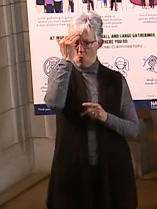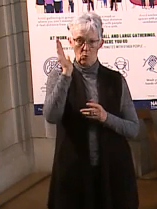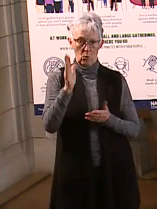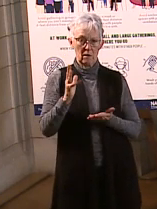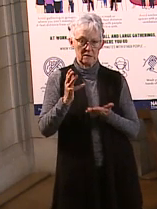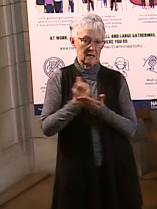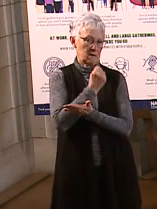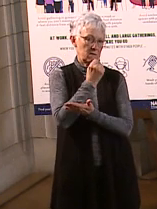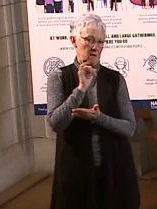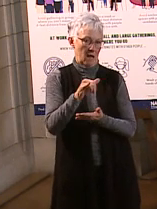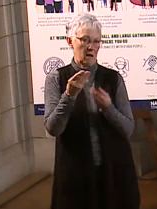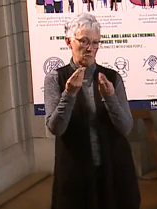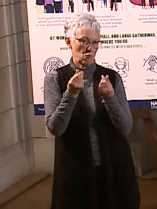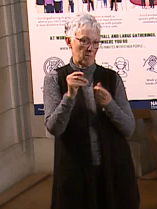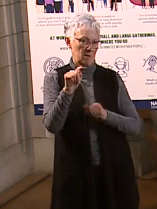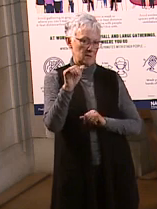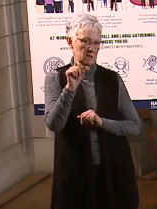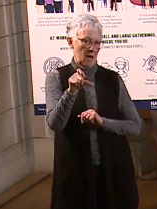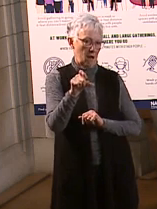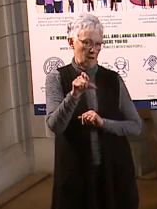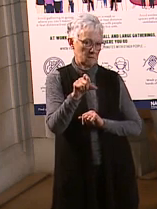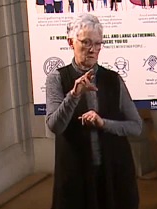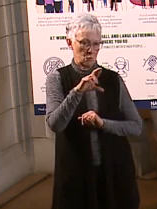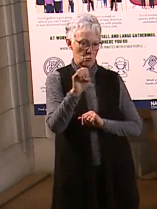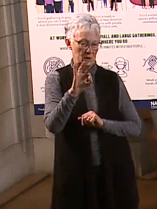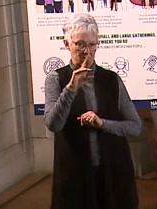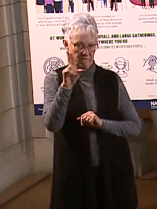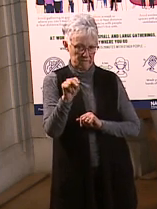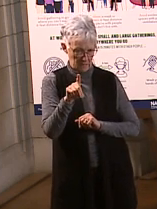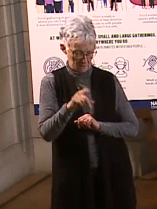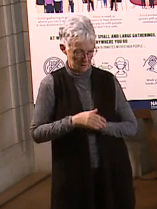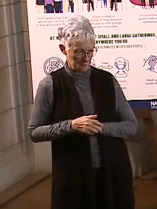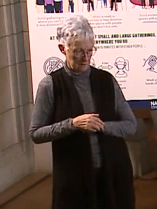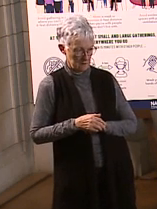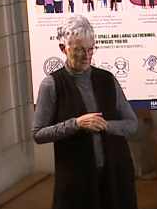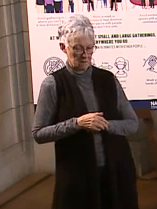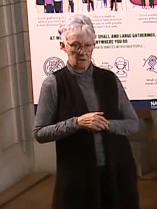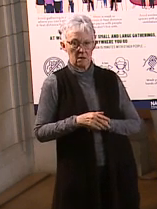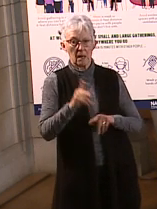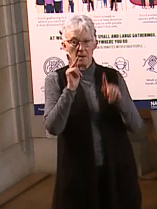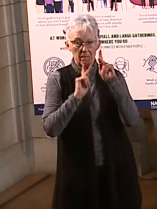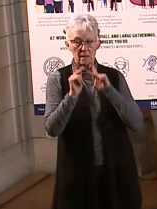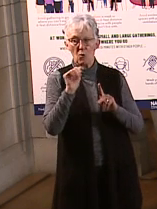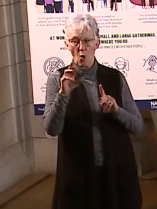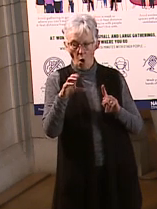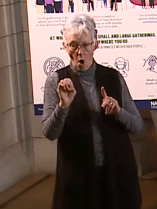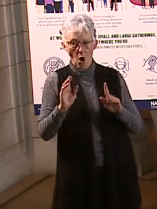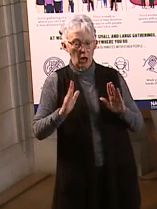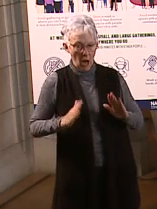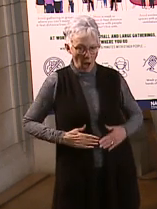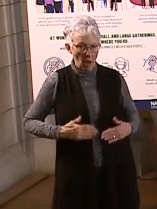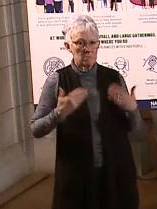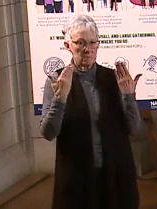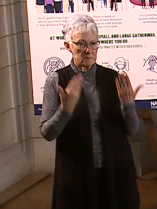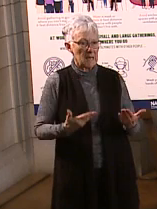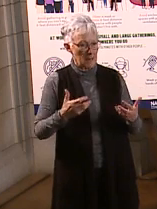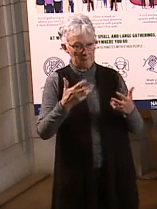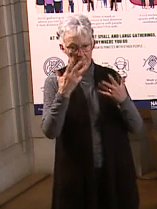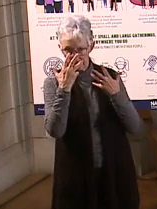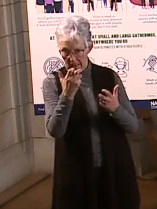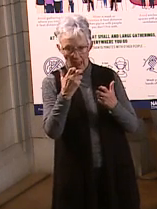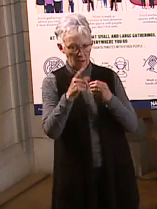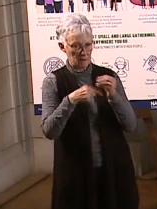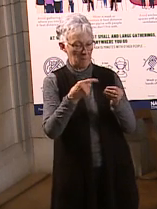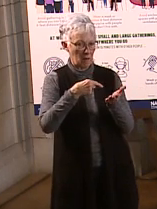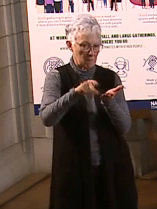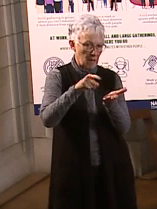of the property tax. And let me tell you again, this is like the #1 issue here in the state. People are mad about property taxes, so I do believe people will